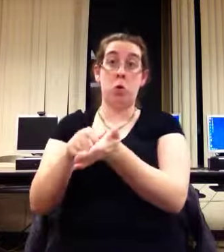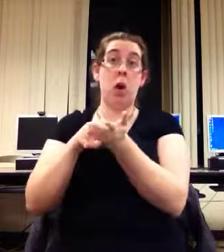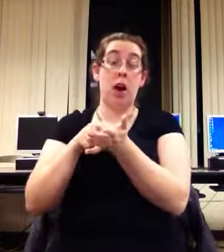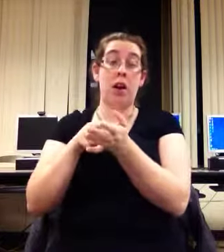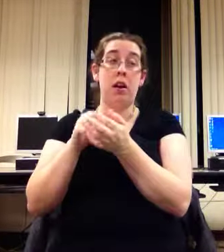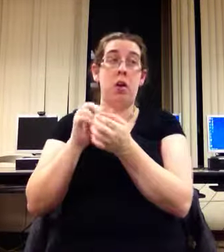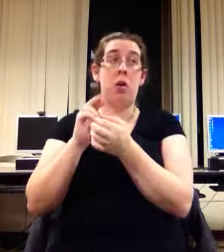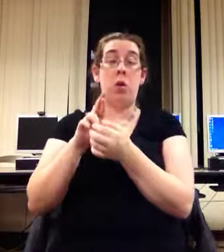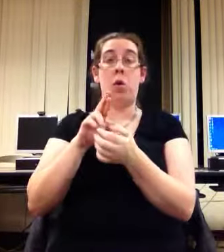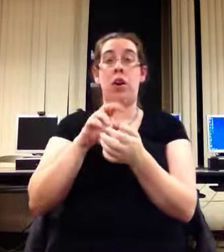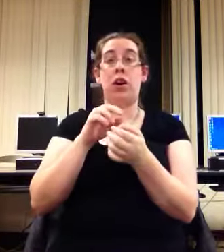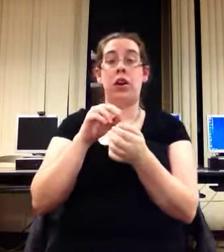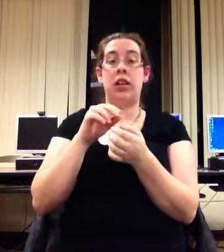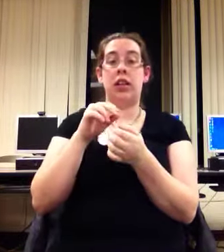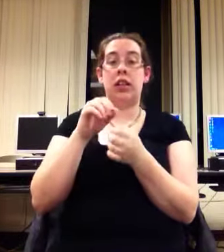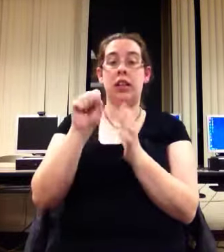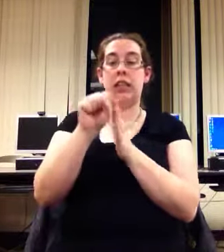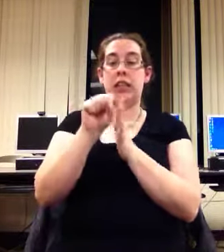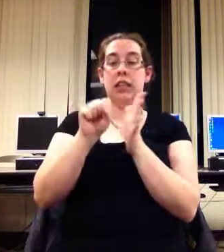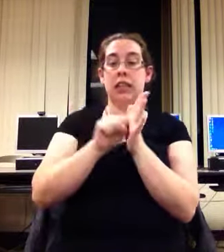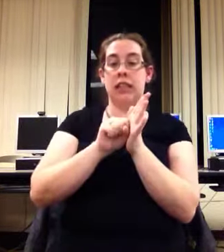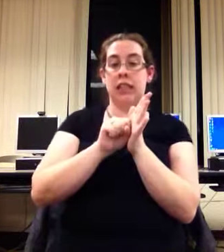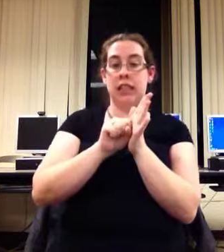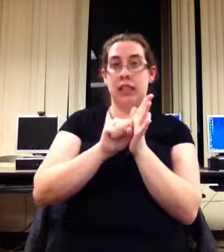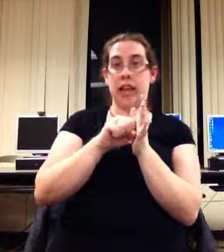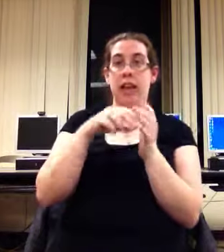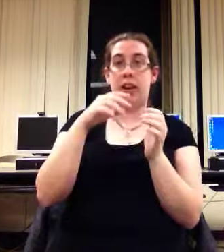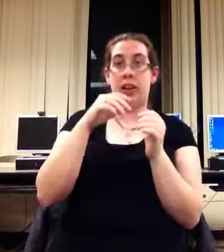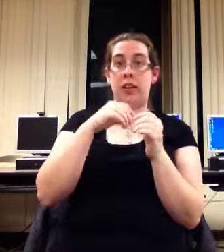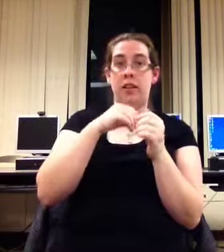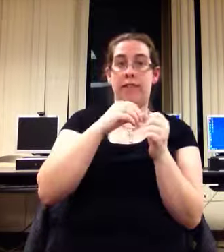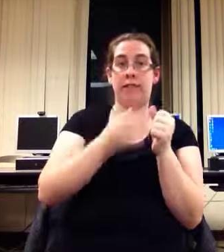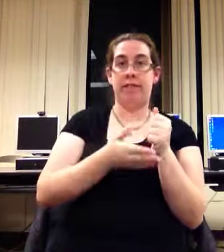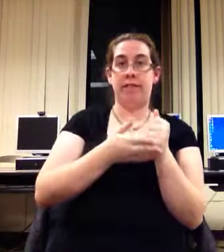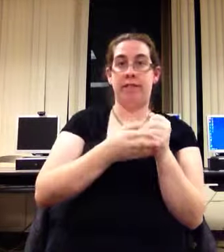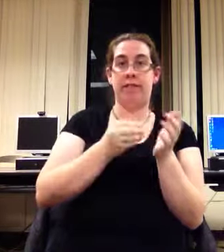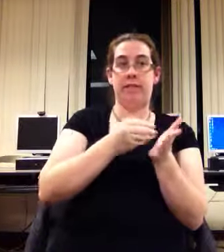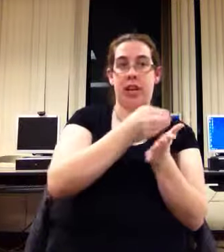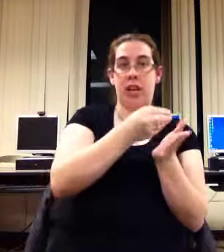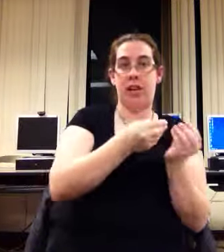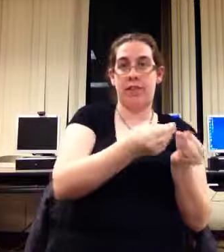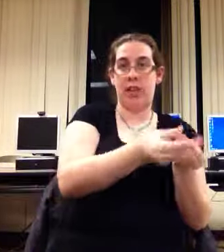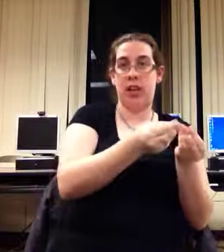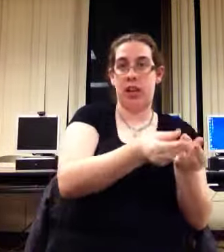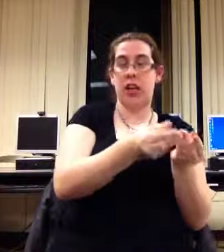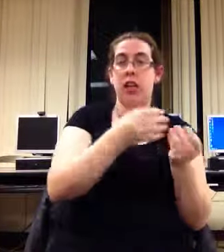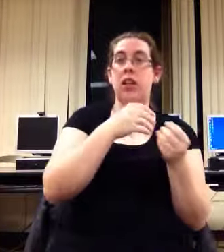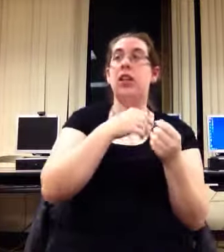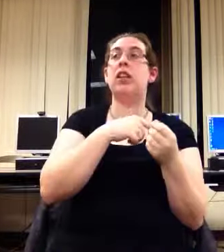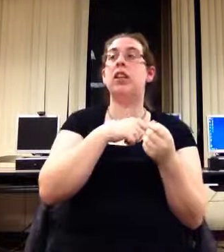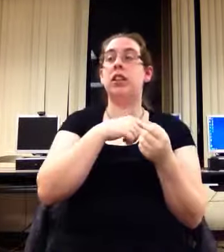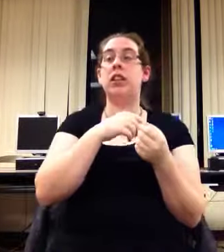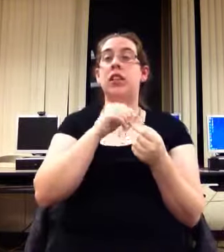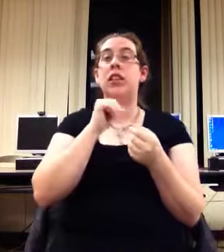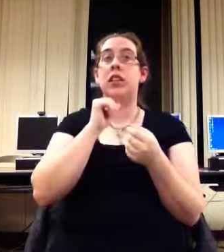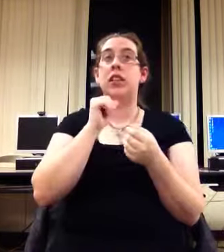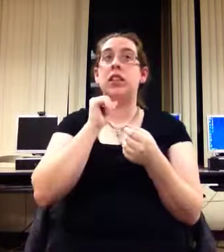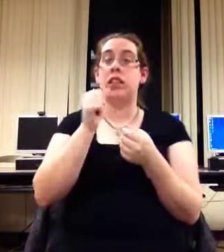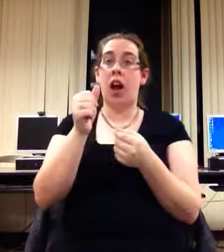institution-funded work-study programs, may not actually require the form. These non-federally funded programs may still ask you to fill